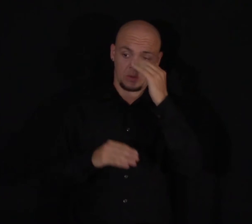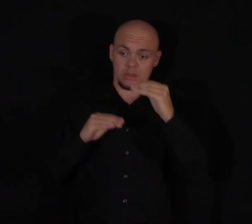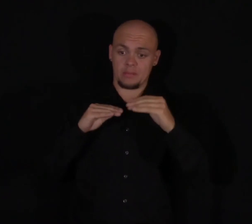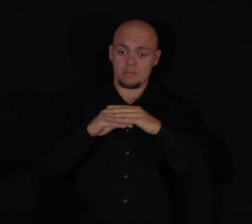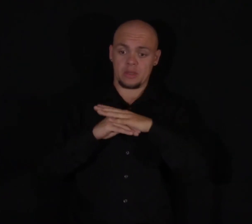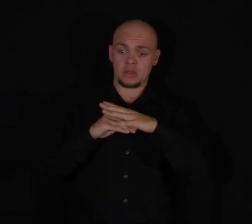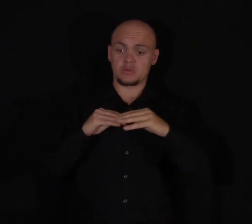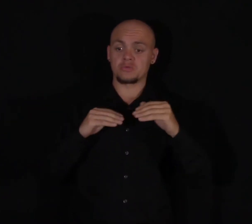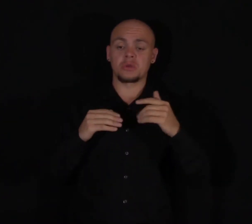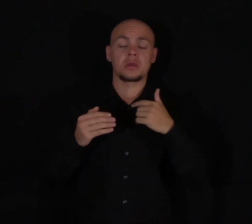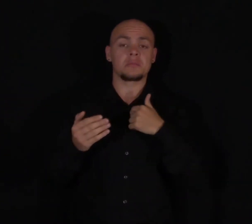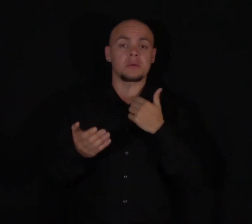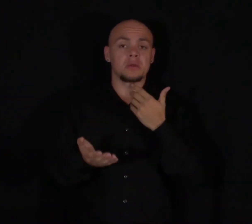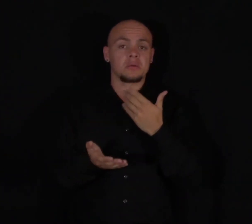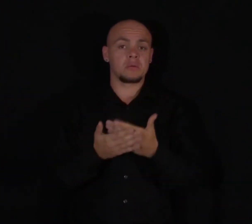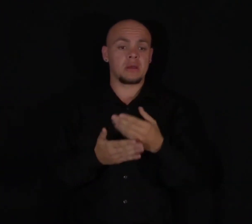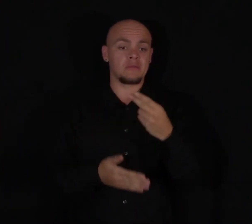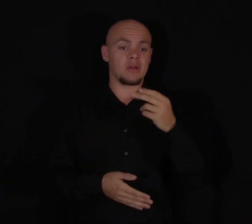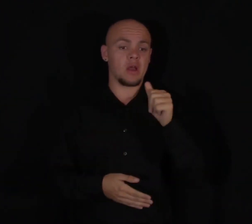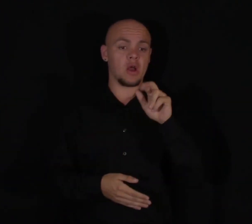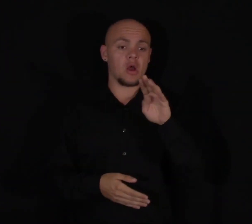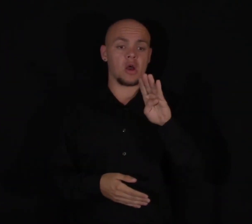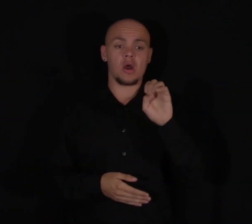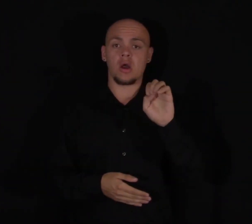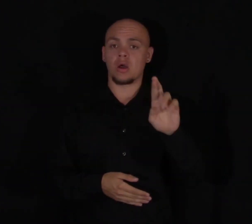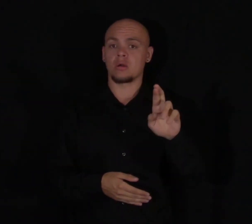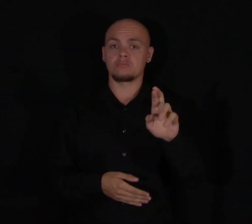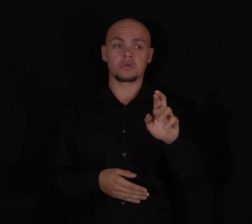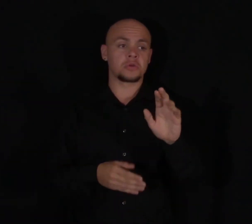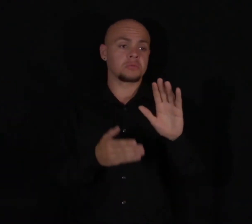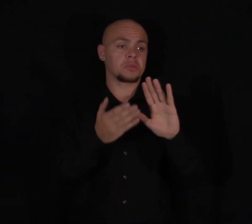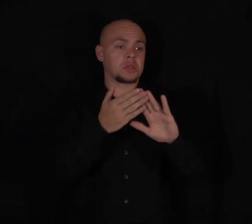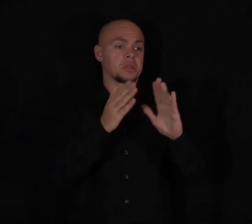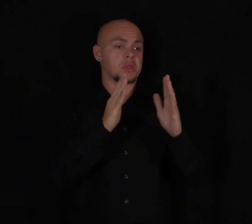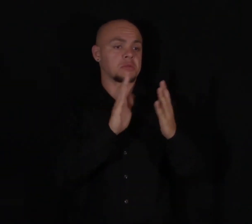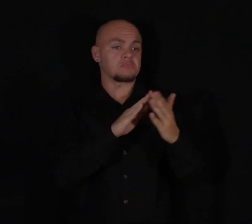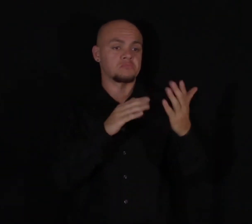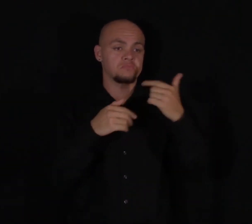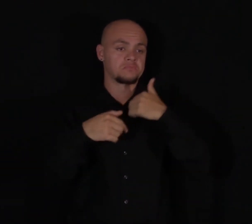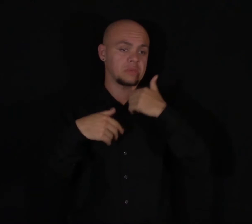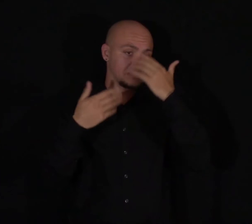put into the harbor, ignorant of the distance of the town from the place where I had deposited the corpse.